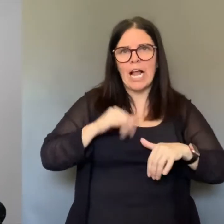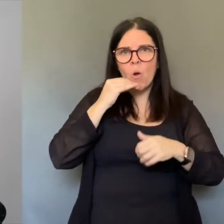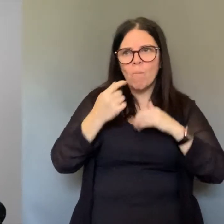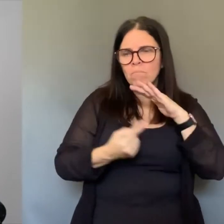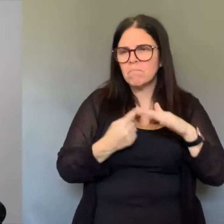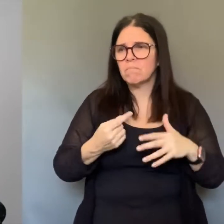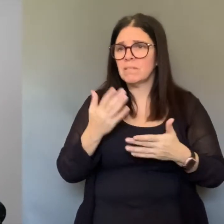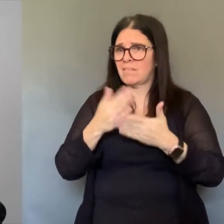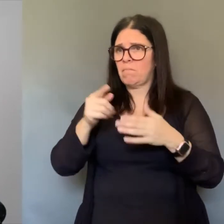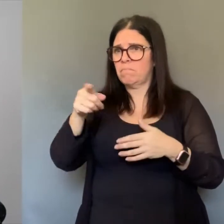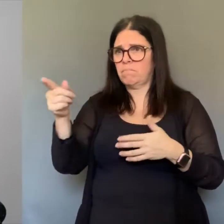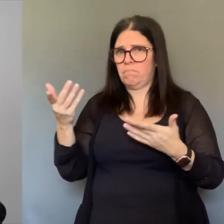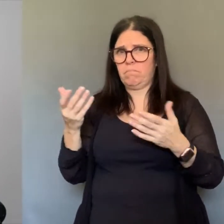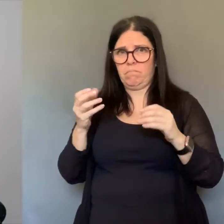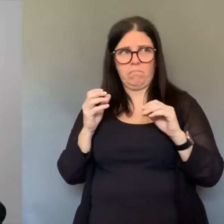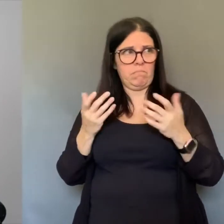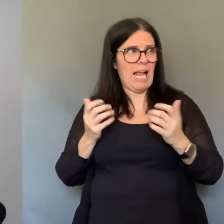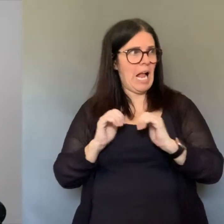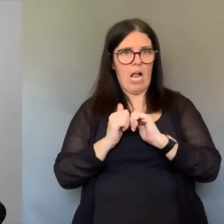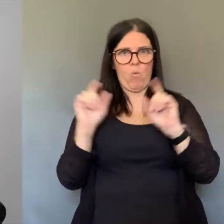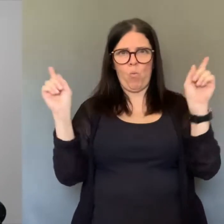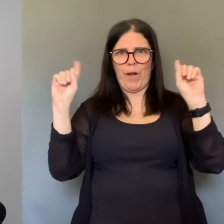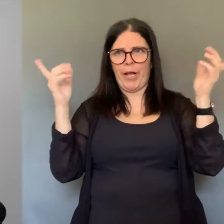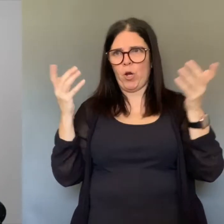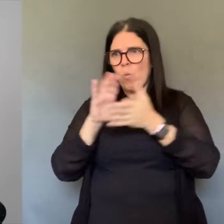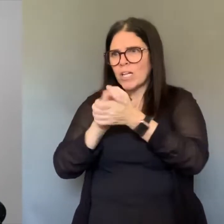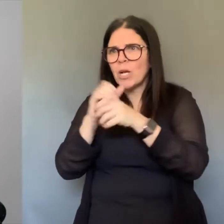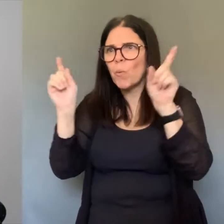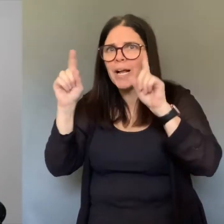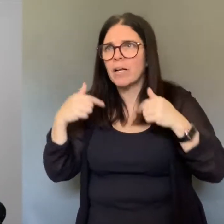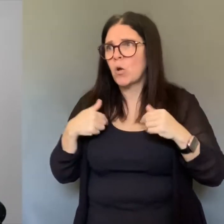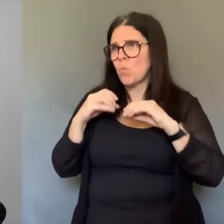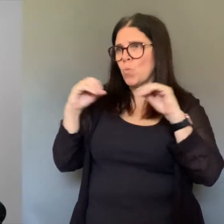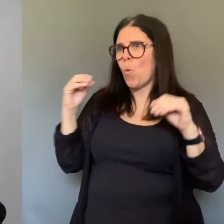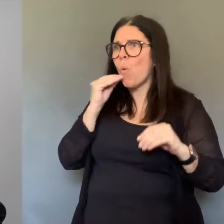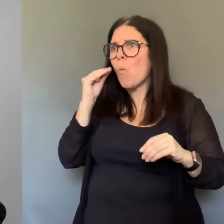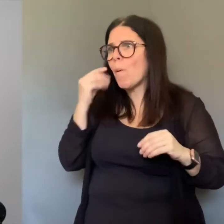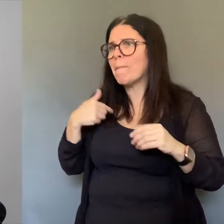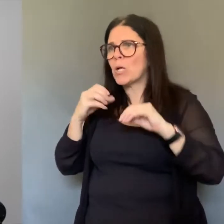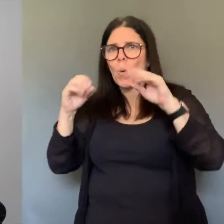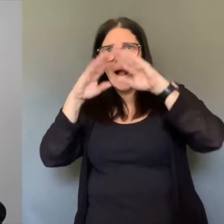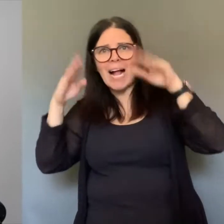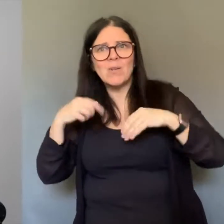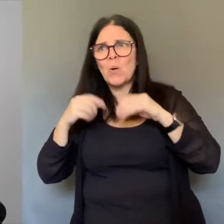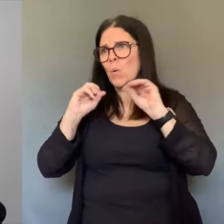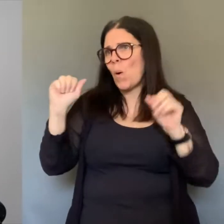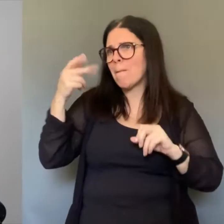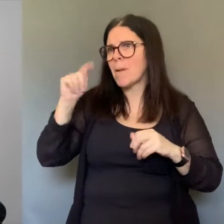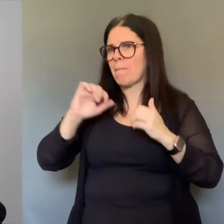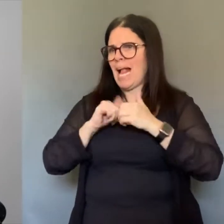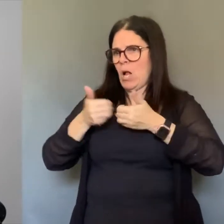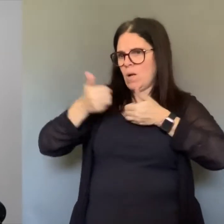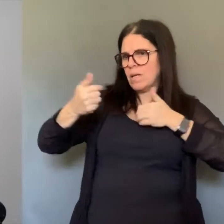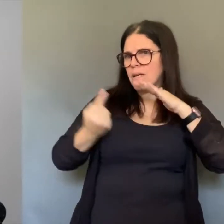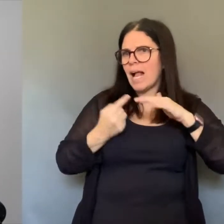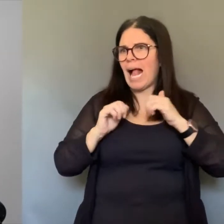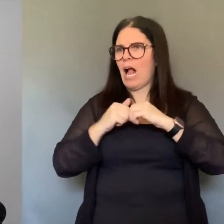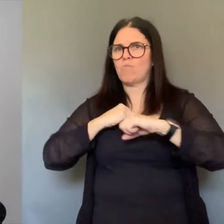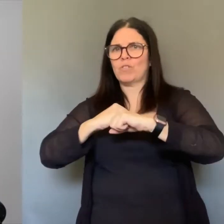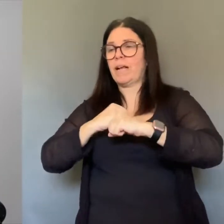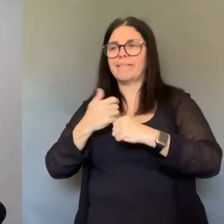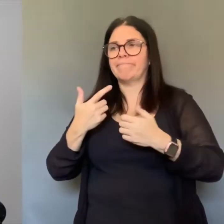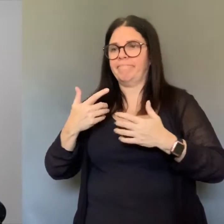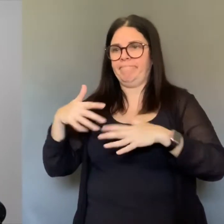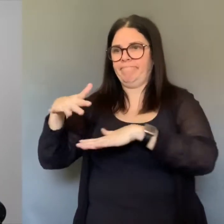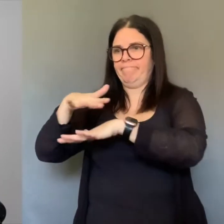home. For many, this is not an option, and that is why we are working with our most vulnerable population to provide all the